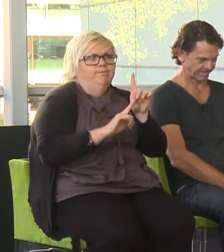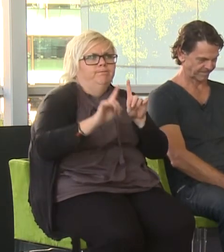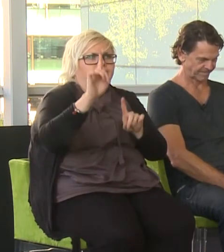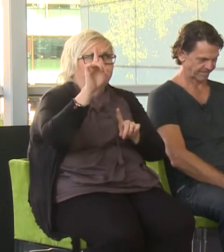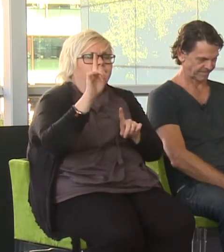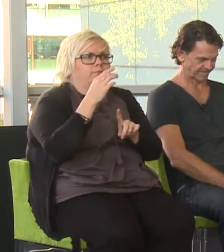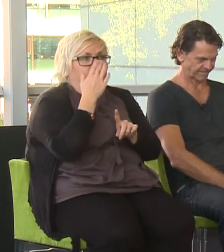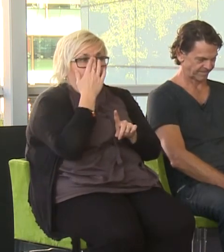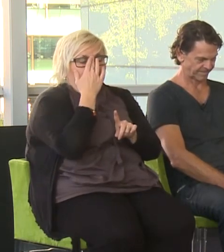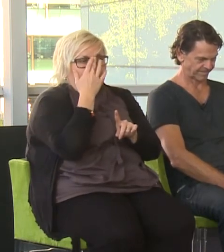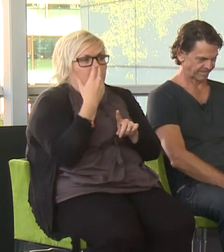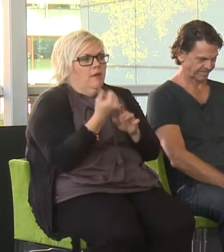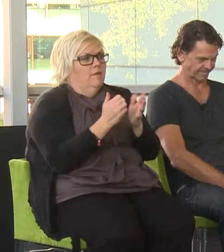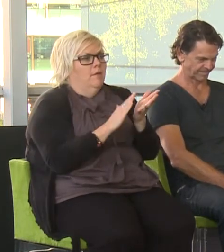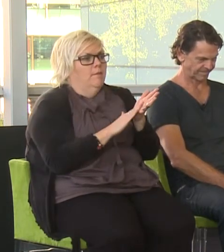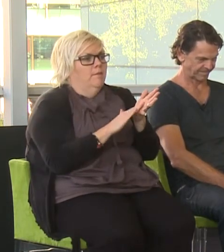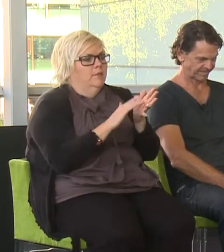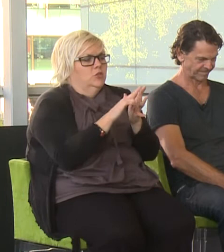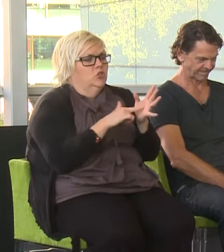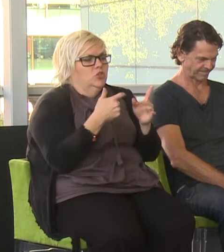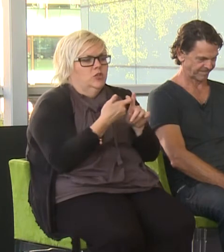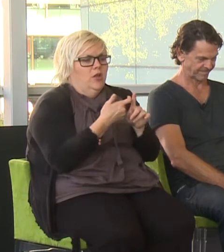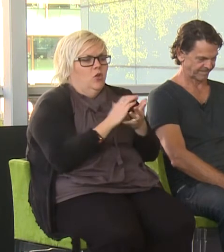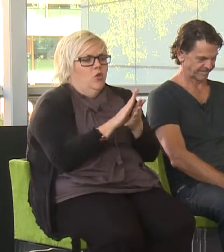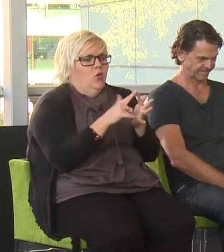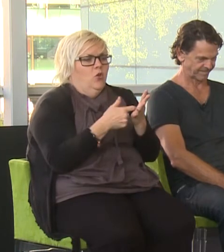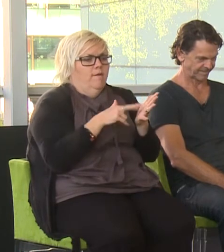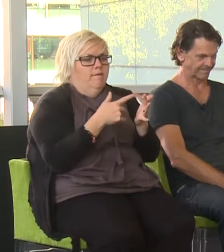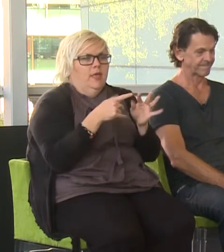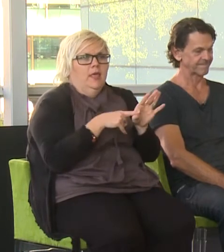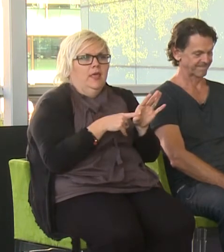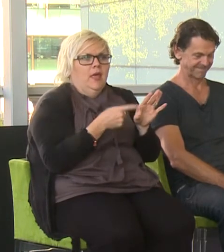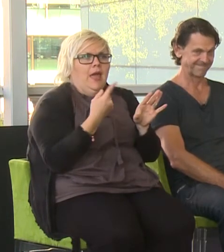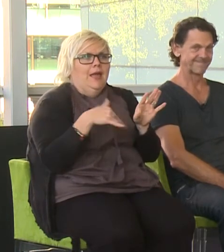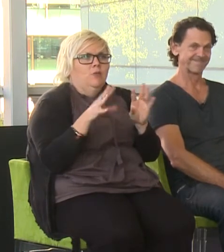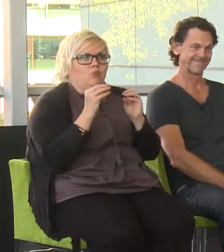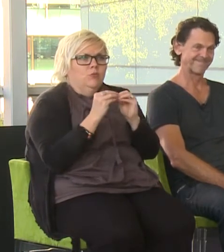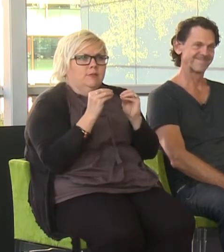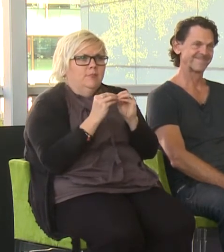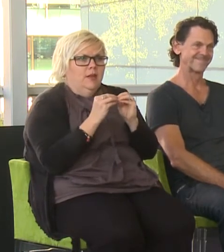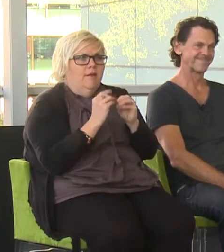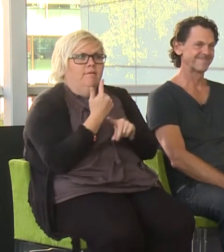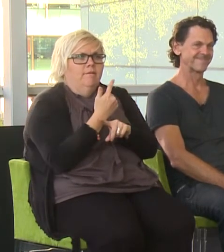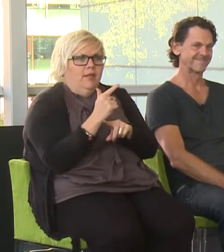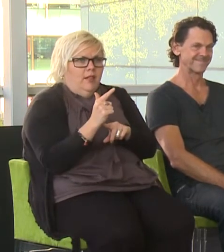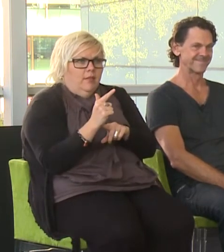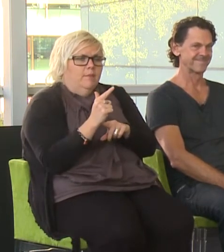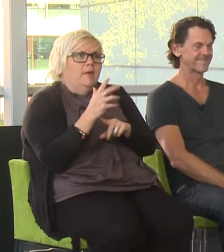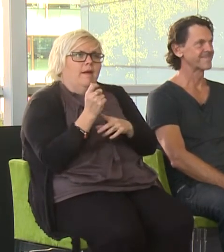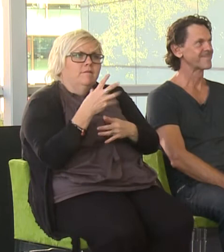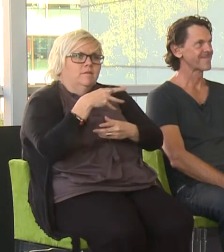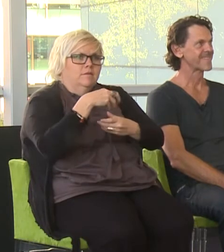work of renowned Marvel artist Jack Kirby, and Brisbane, or Brisbane filmed as present-day New